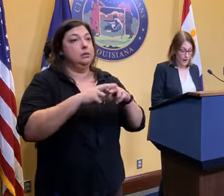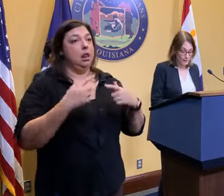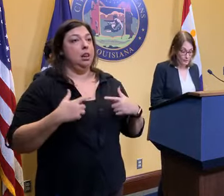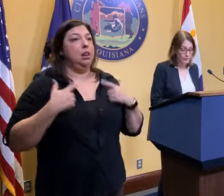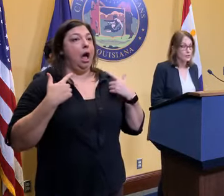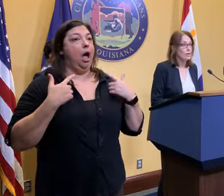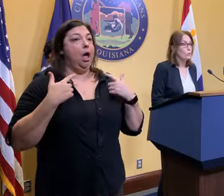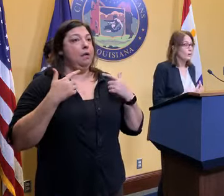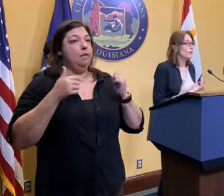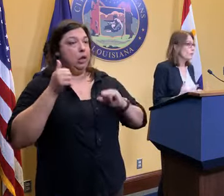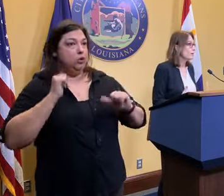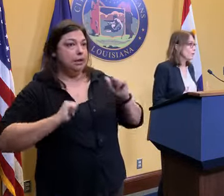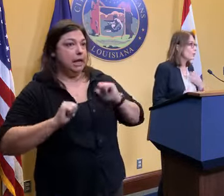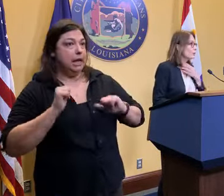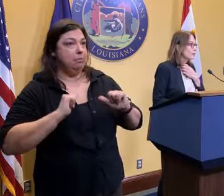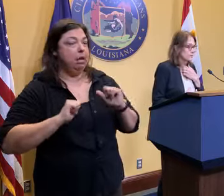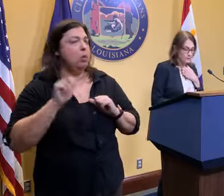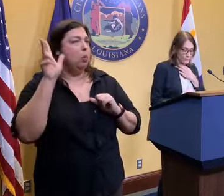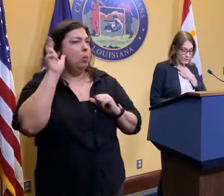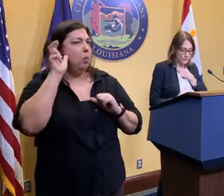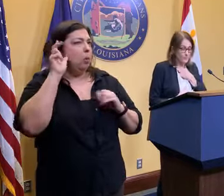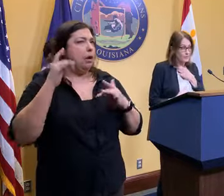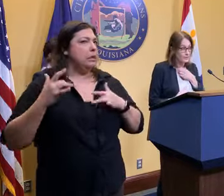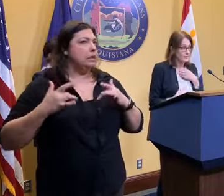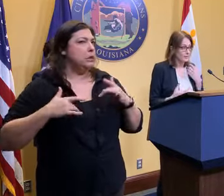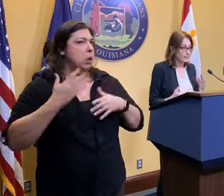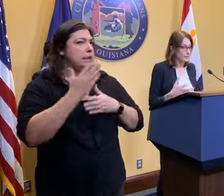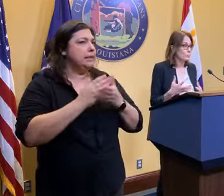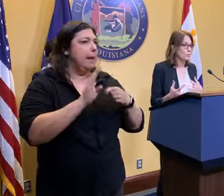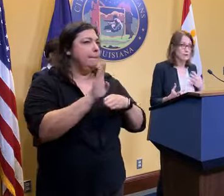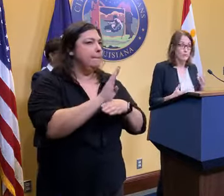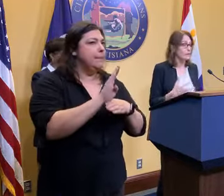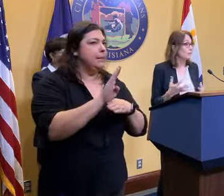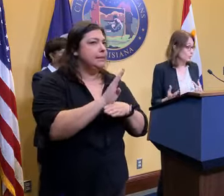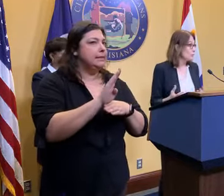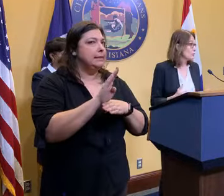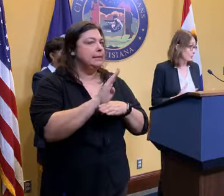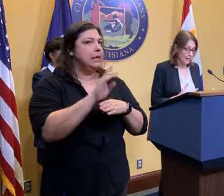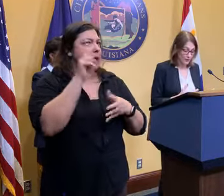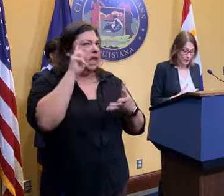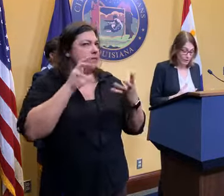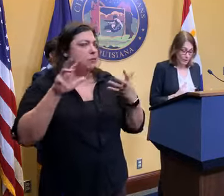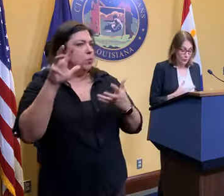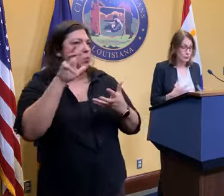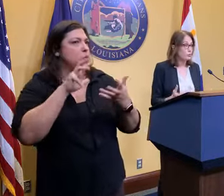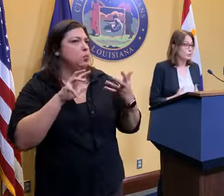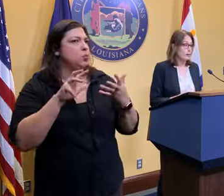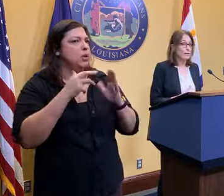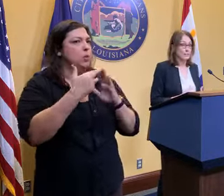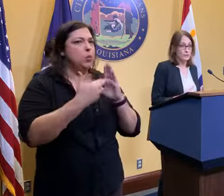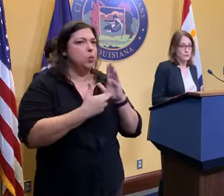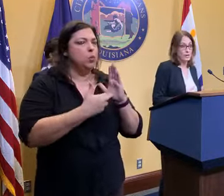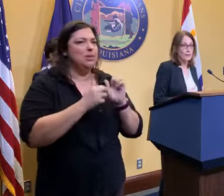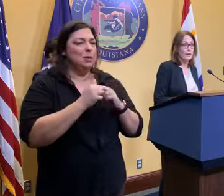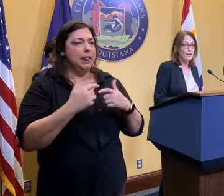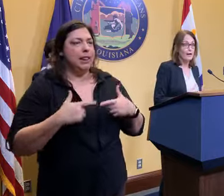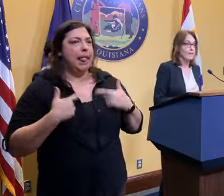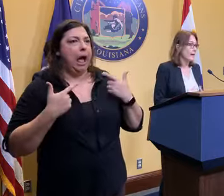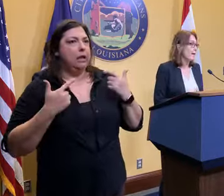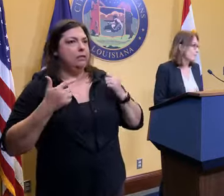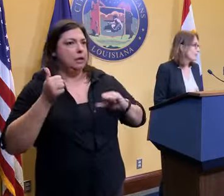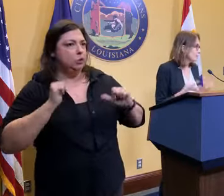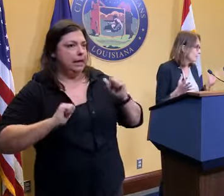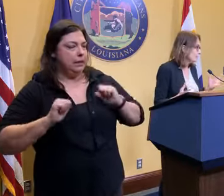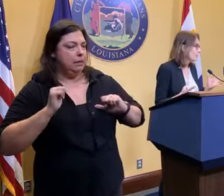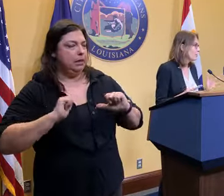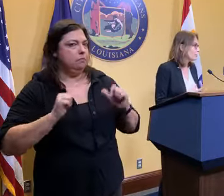entertainment options, we have heard the concerns that some businesses and individuals have been confused about the rules around live entertainment, and they